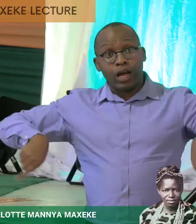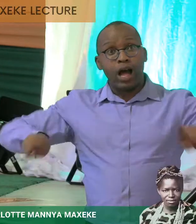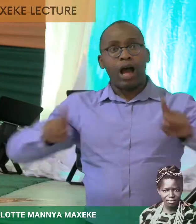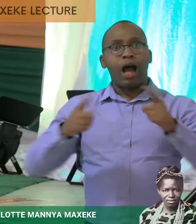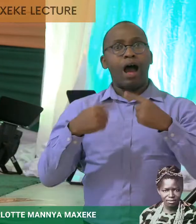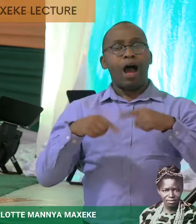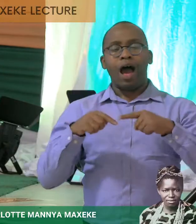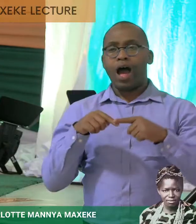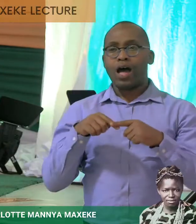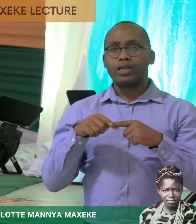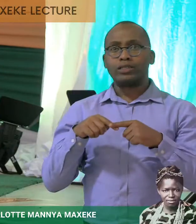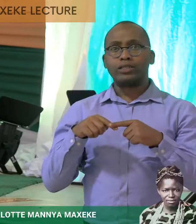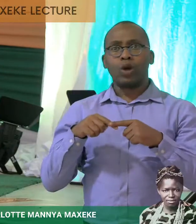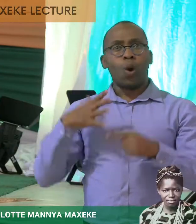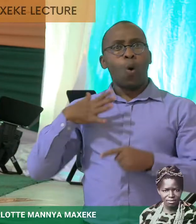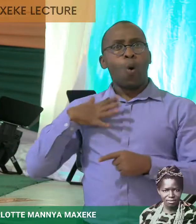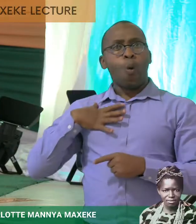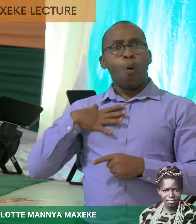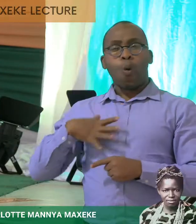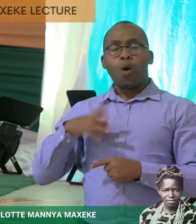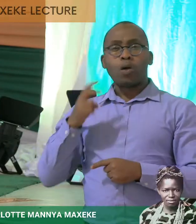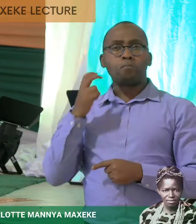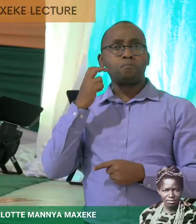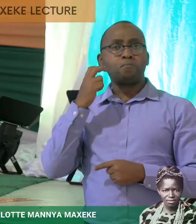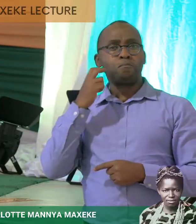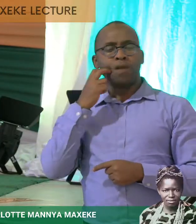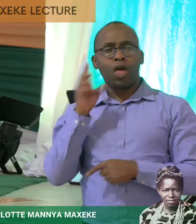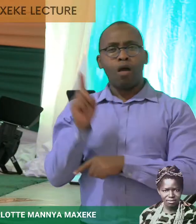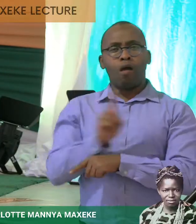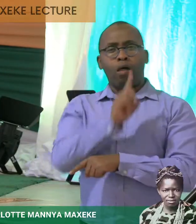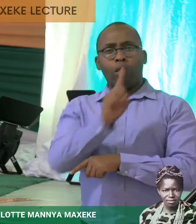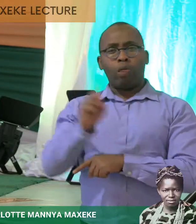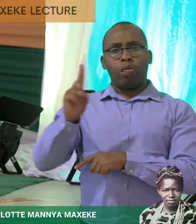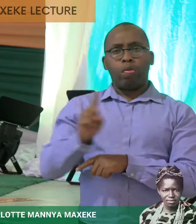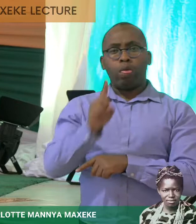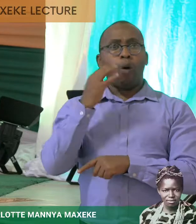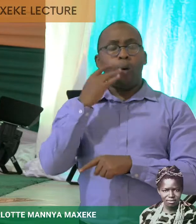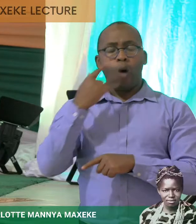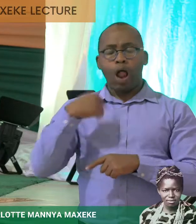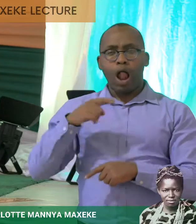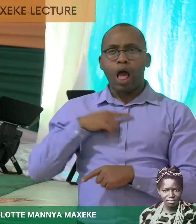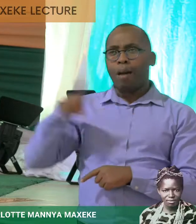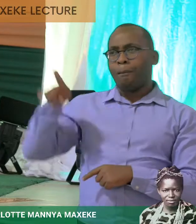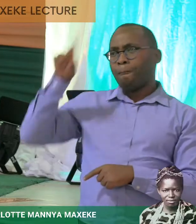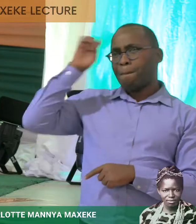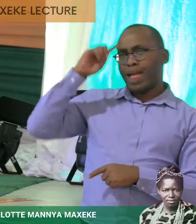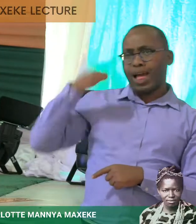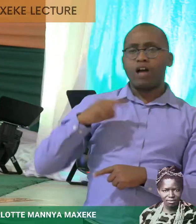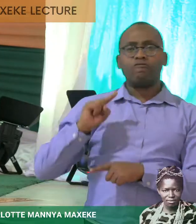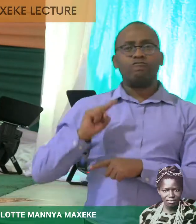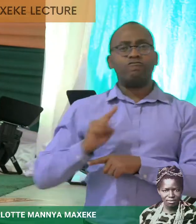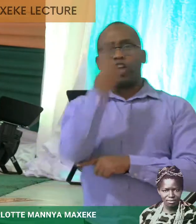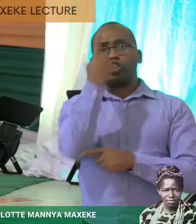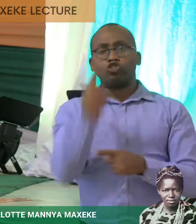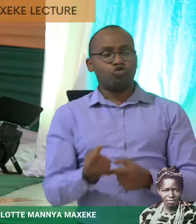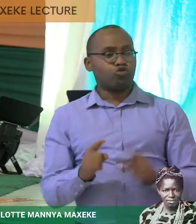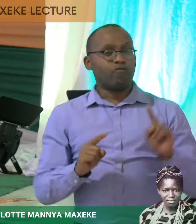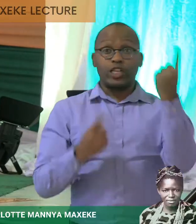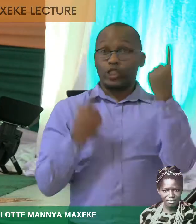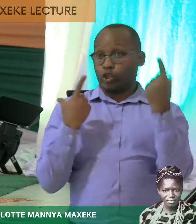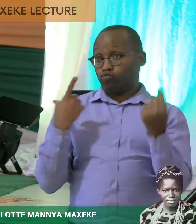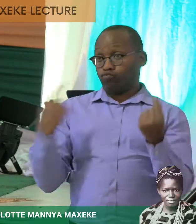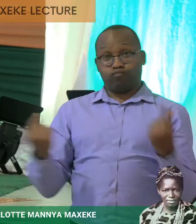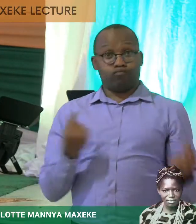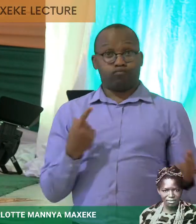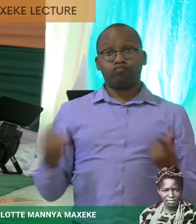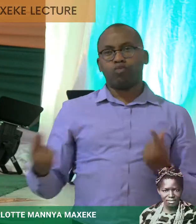the first and the only black, as though if we were to take others with us, there would be a